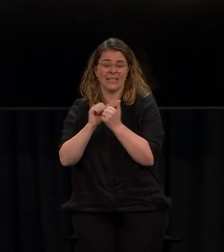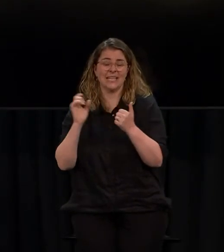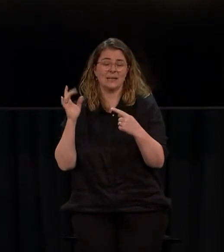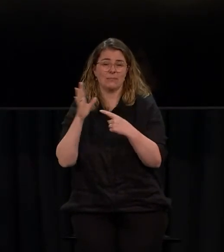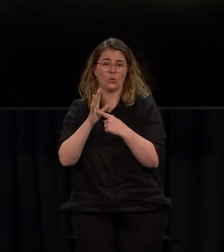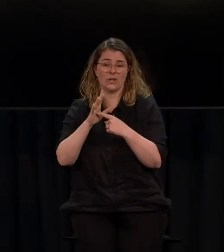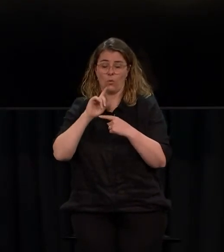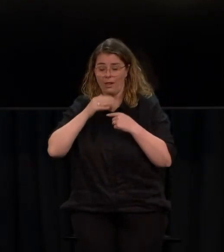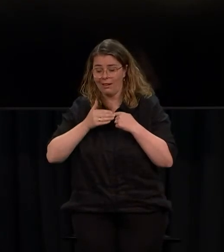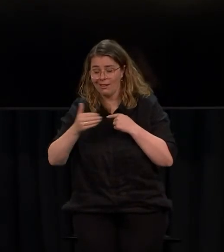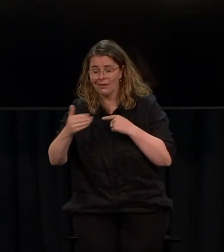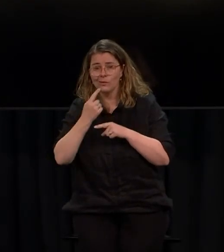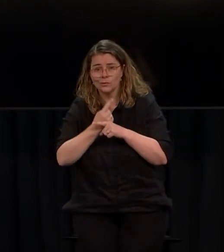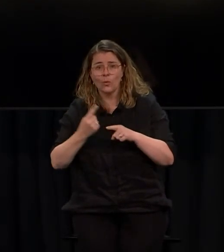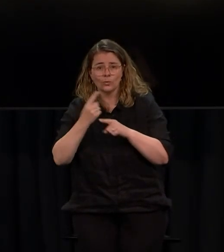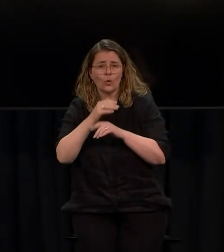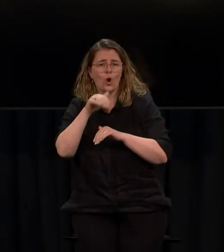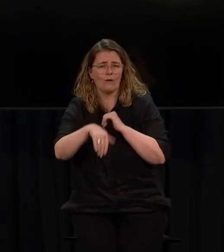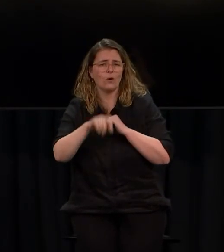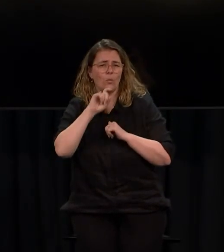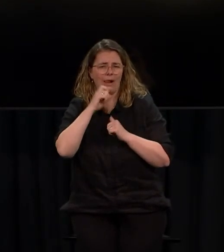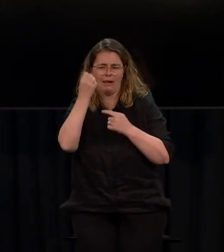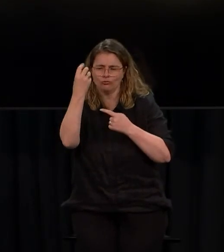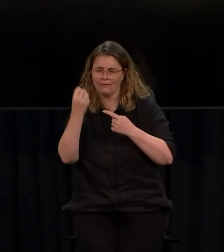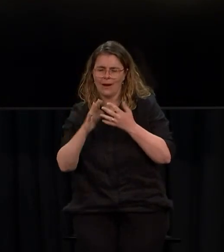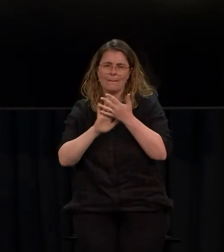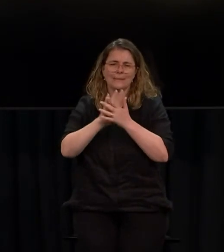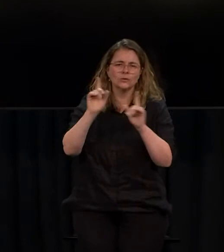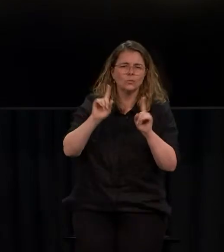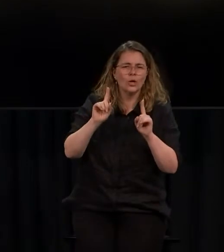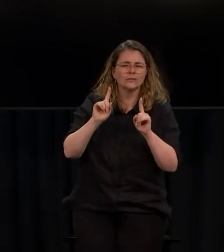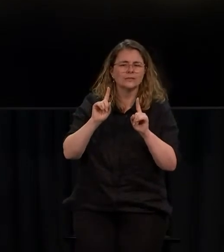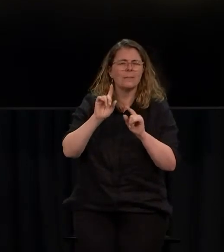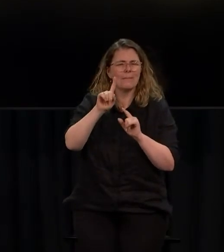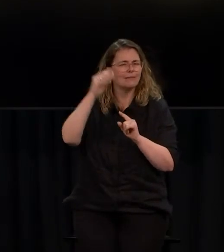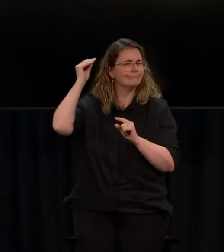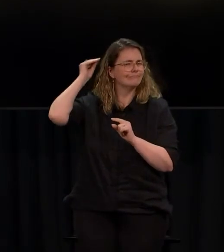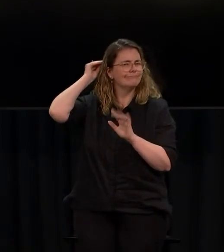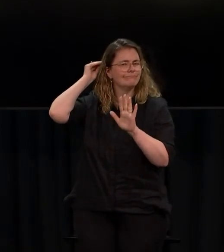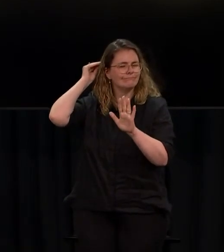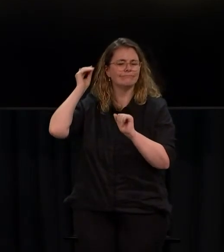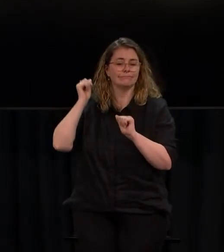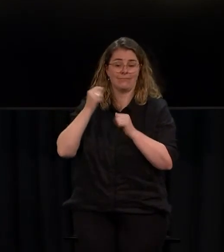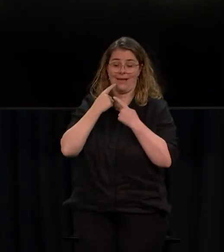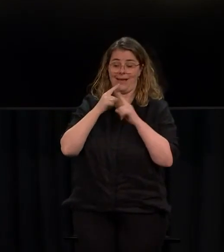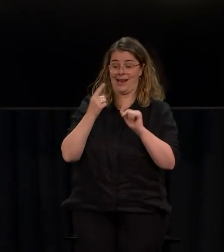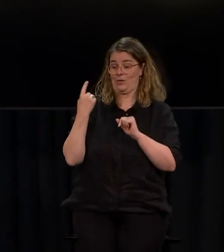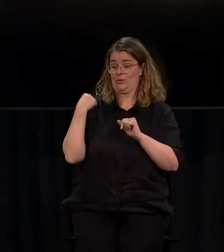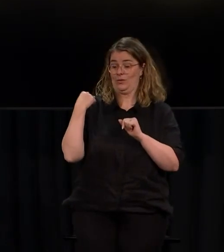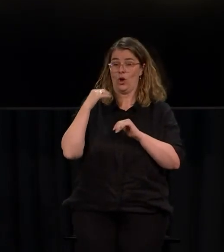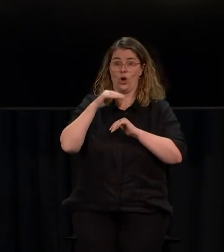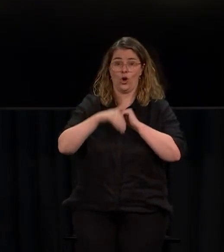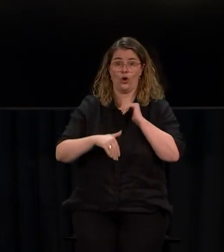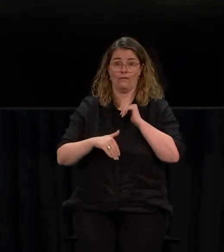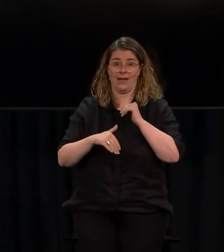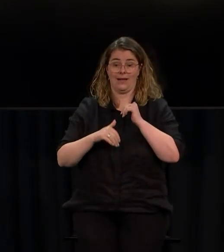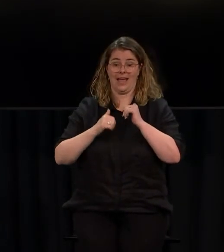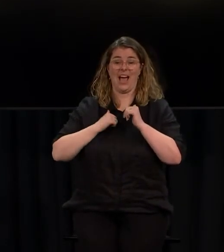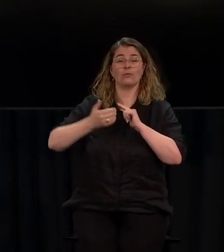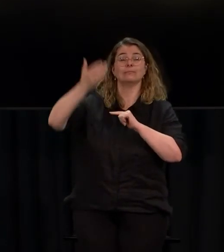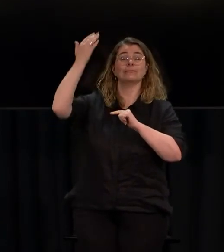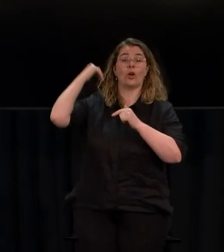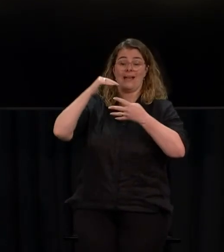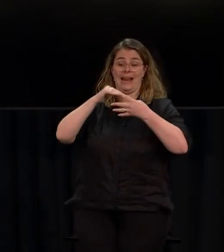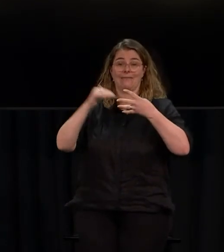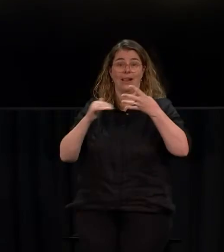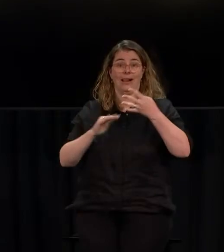will keep talking about what those new measures are, but keep in mind, I think when we first announced that alert level system, that